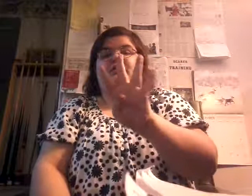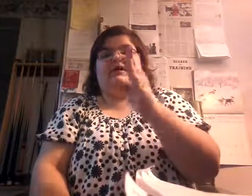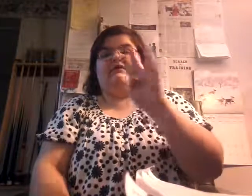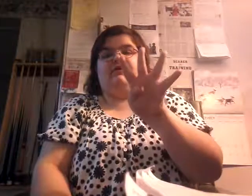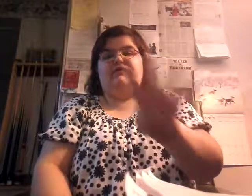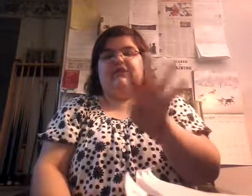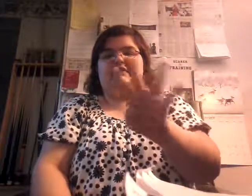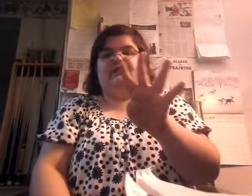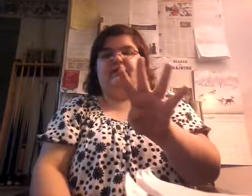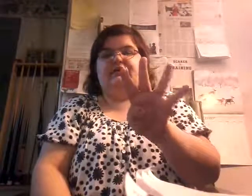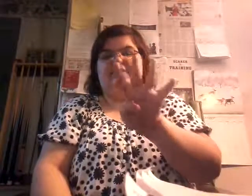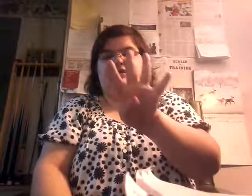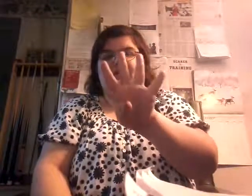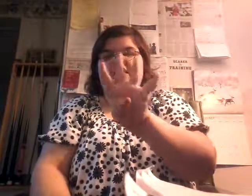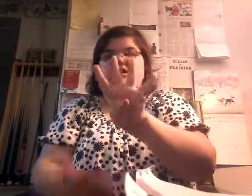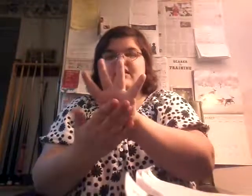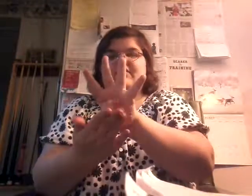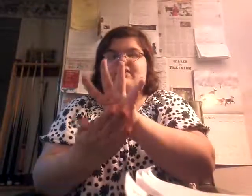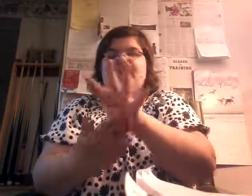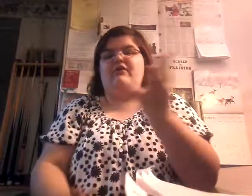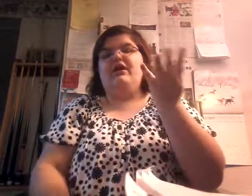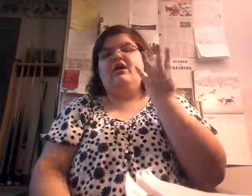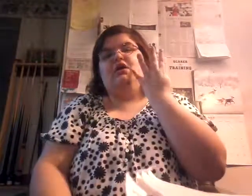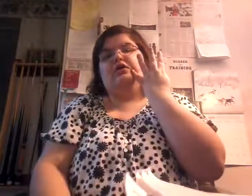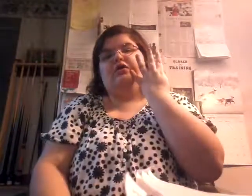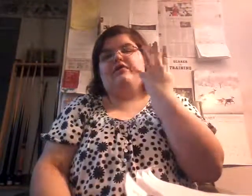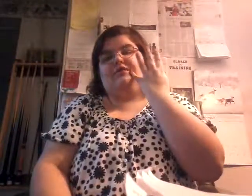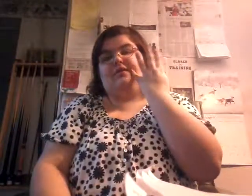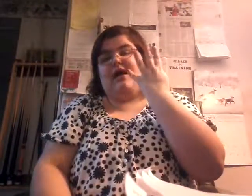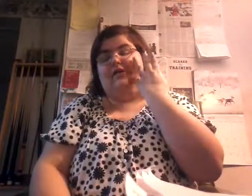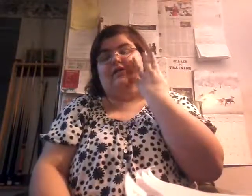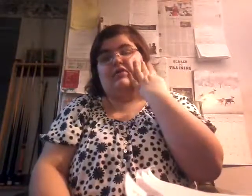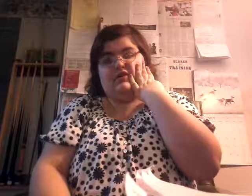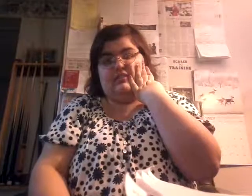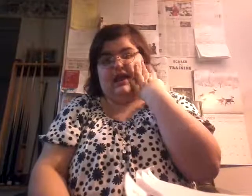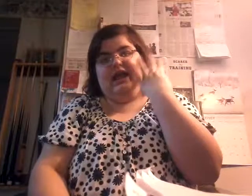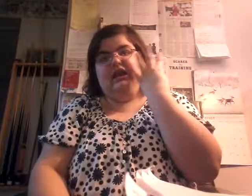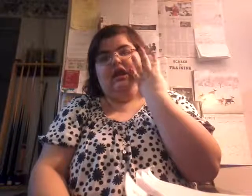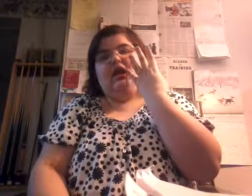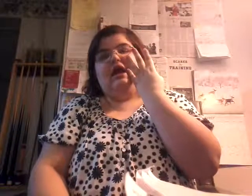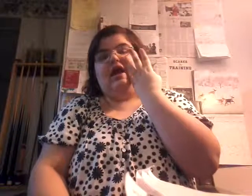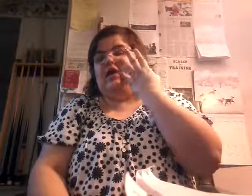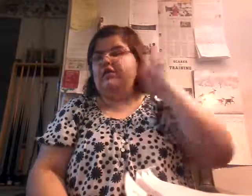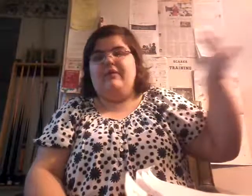like 4 fingers, right? You have the number 4. You go from your mouth with your dominant hand, and you go